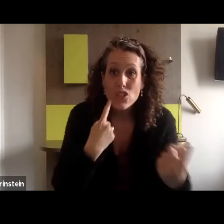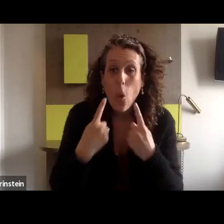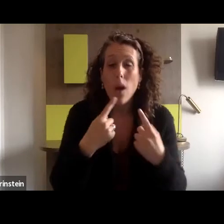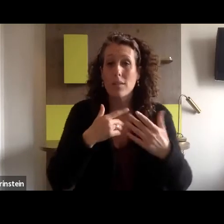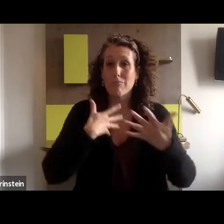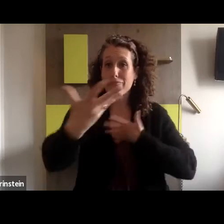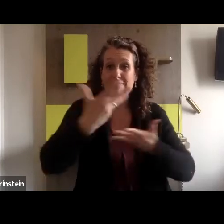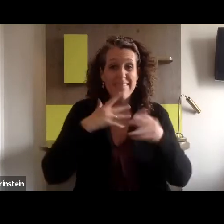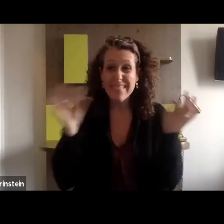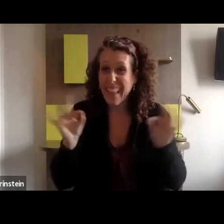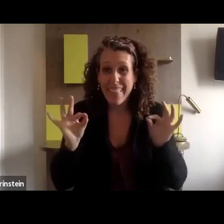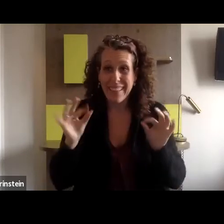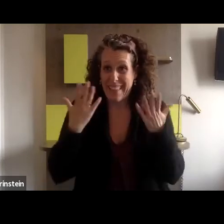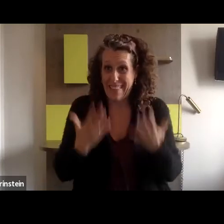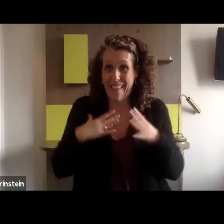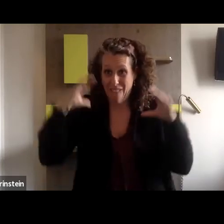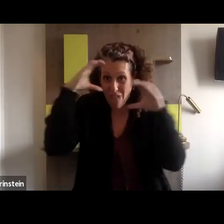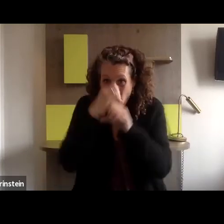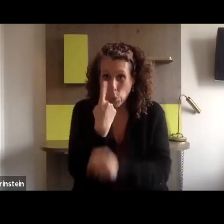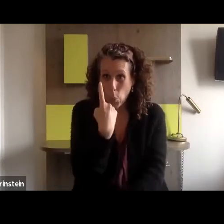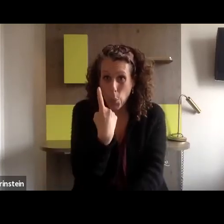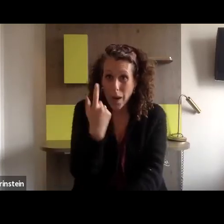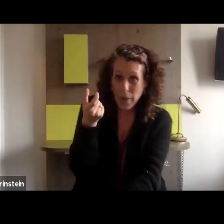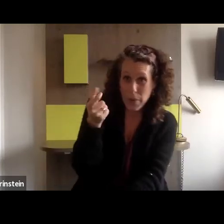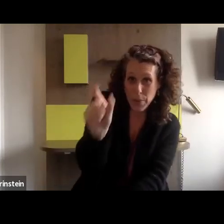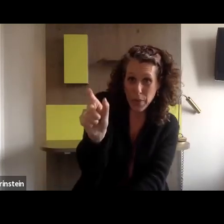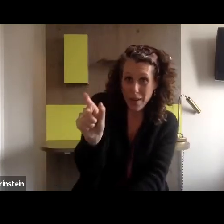just about this small piece of